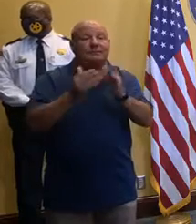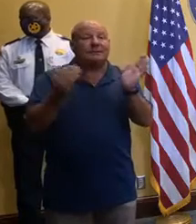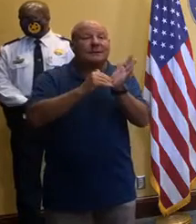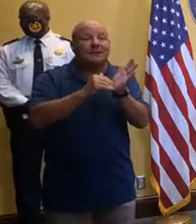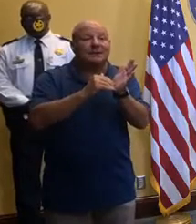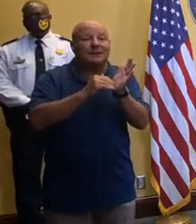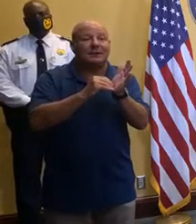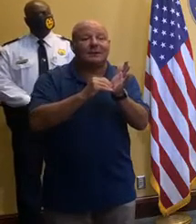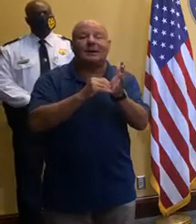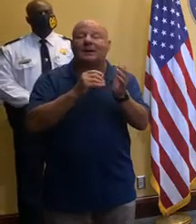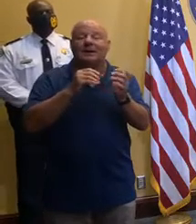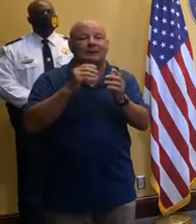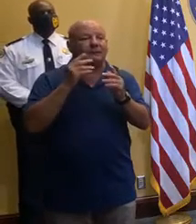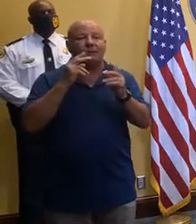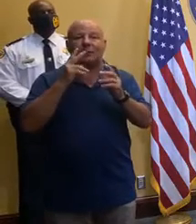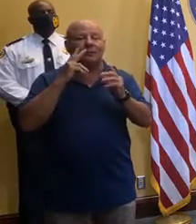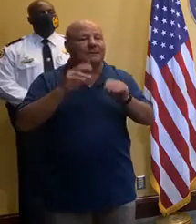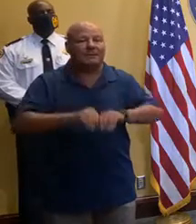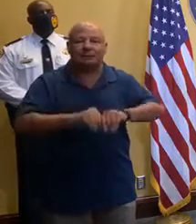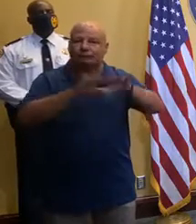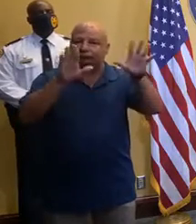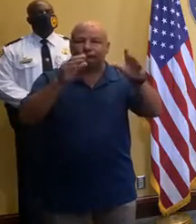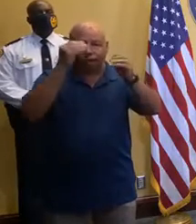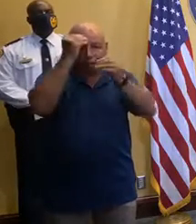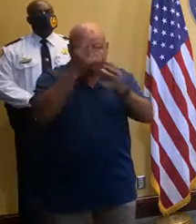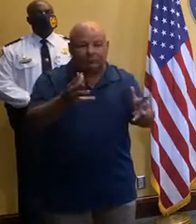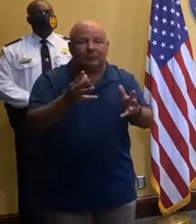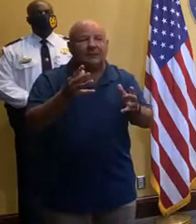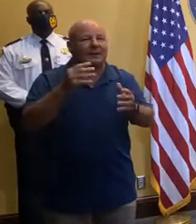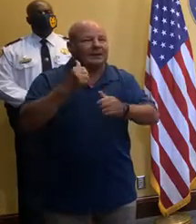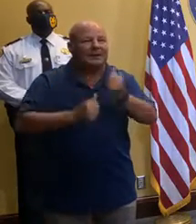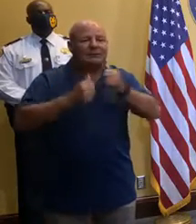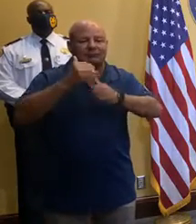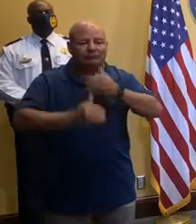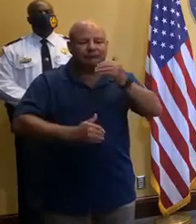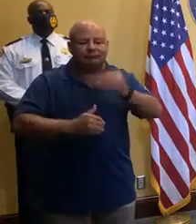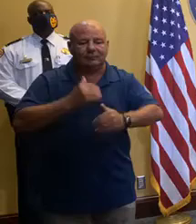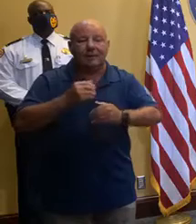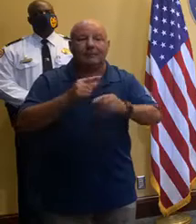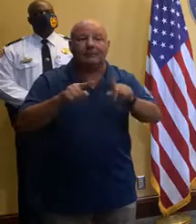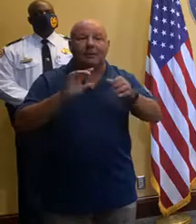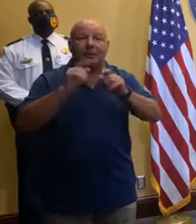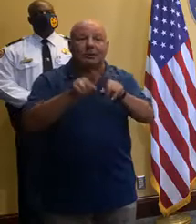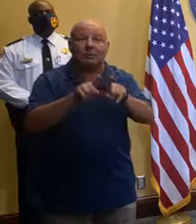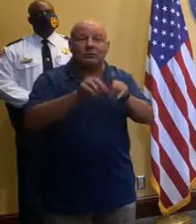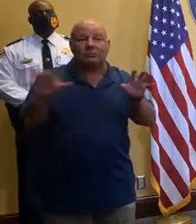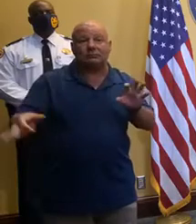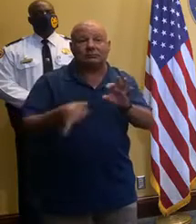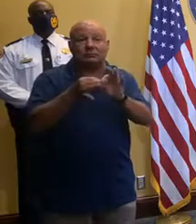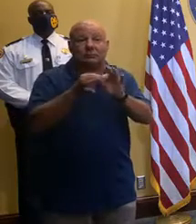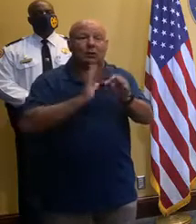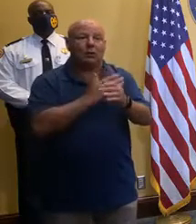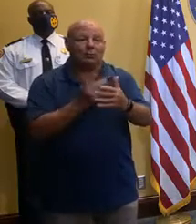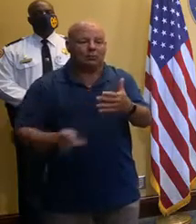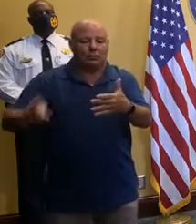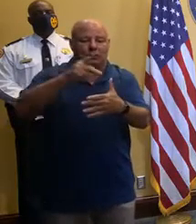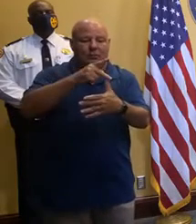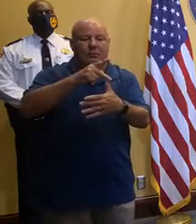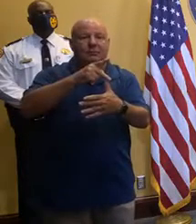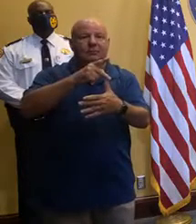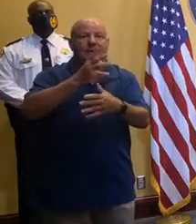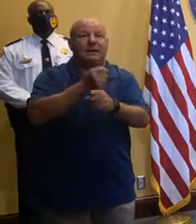been transparent every step of the way and is tied to our priority of getting all of our young people